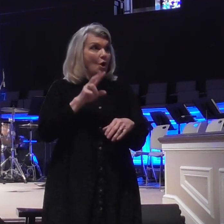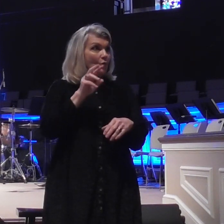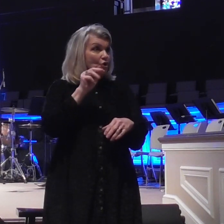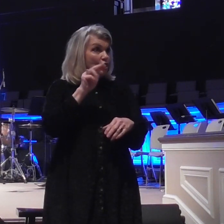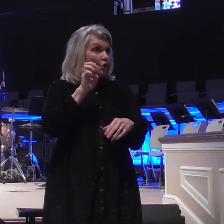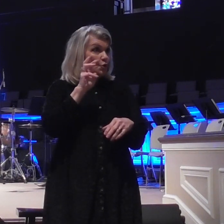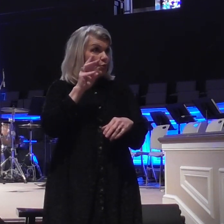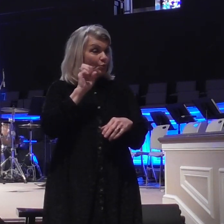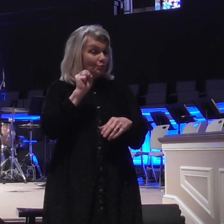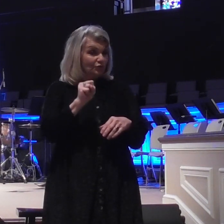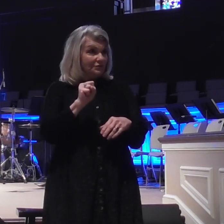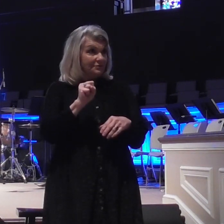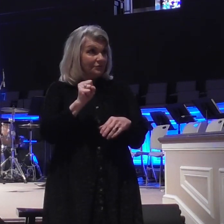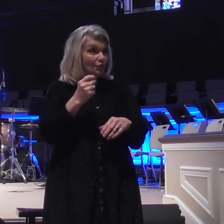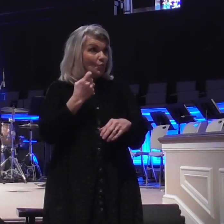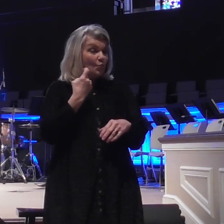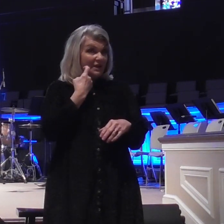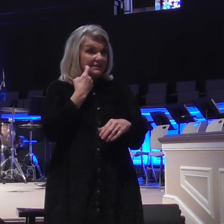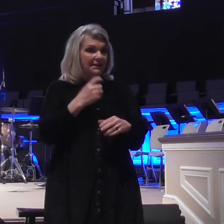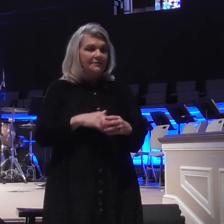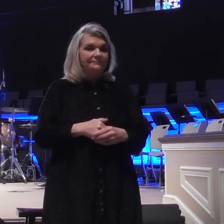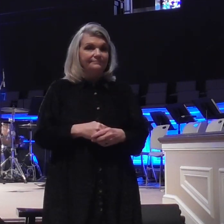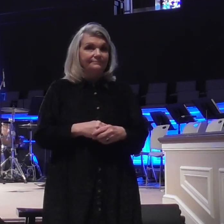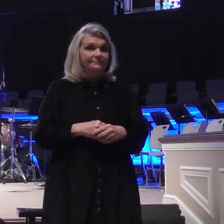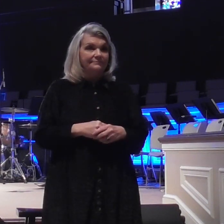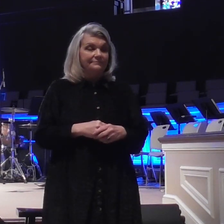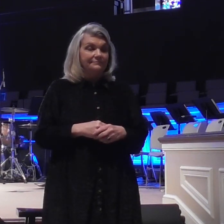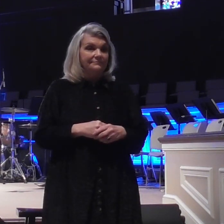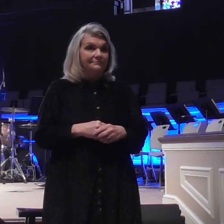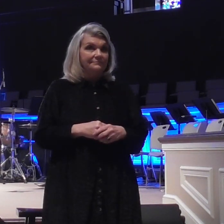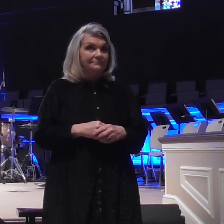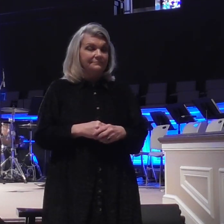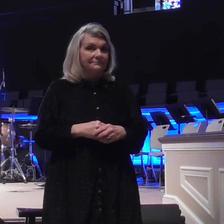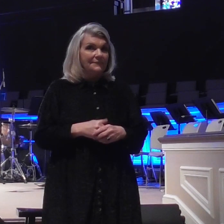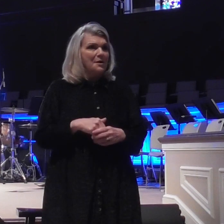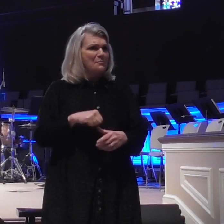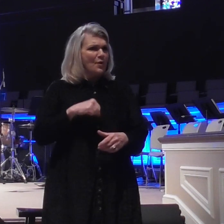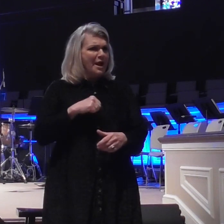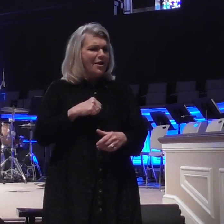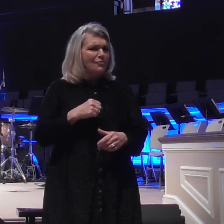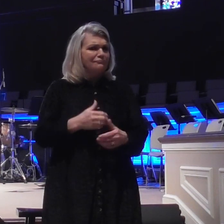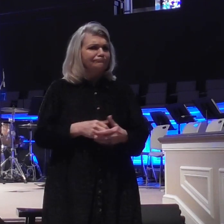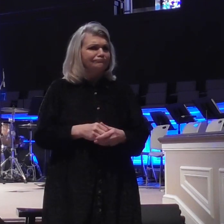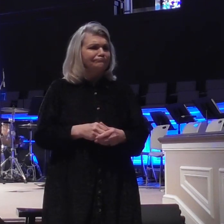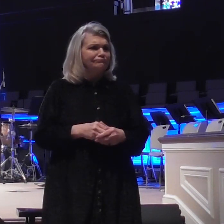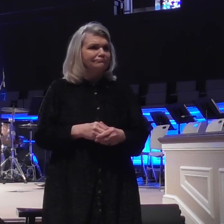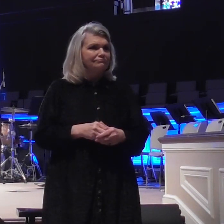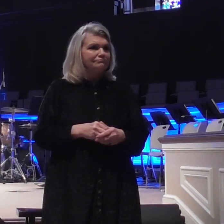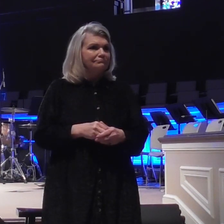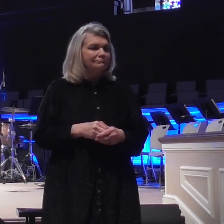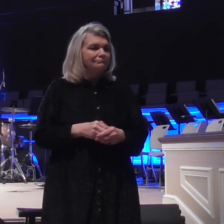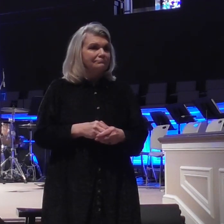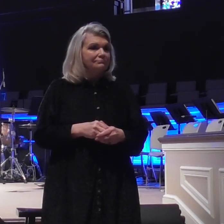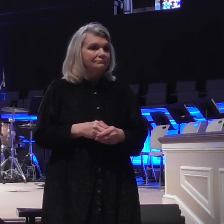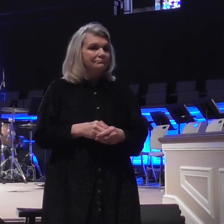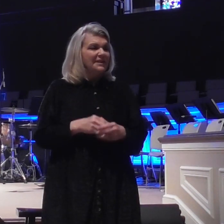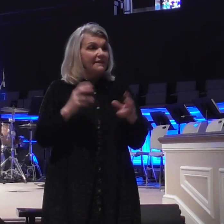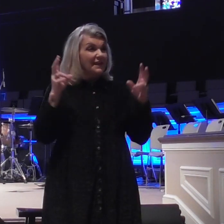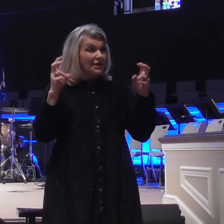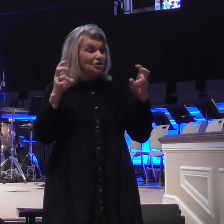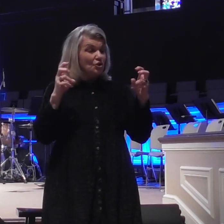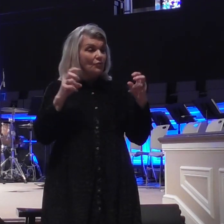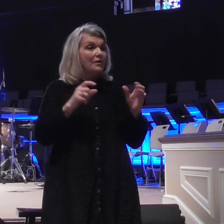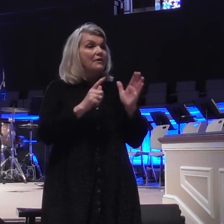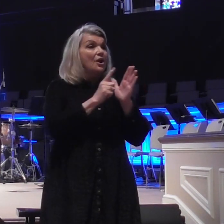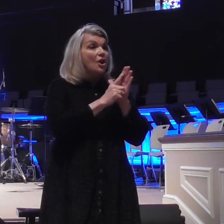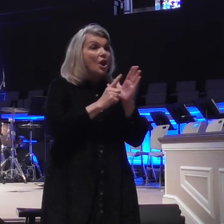week. Did you see that? Maybe as you looked, a moment personally of very proud of. It's surrounding this issue of a law